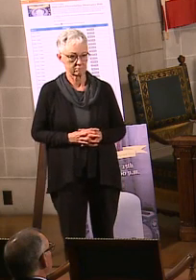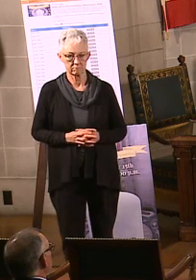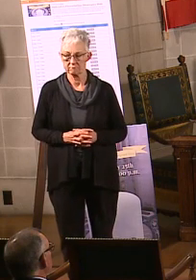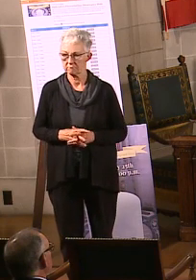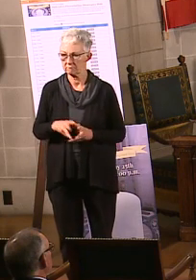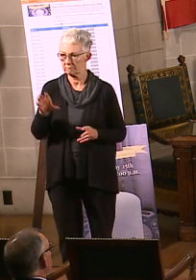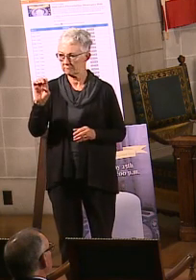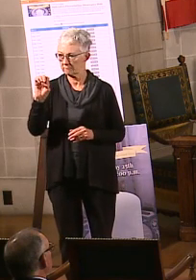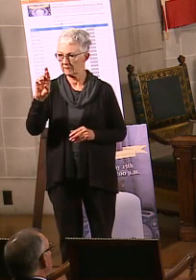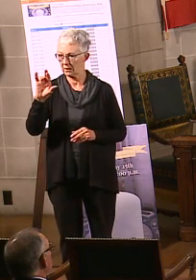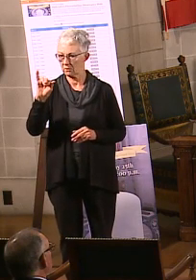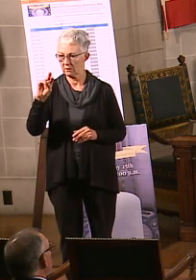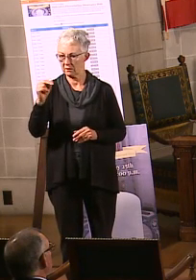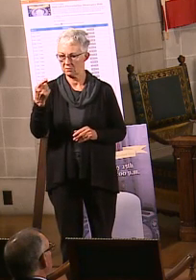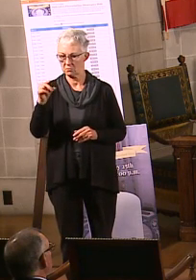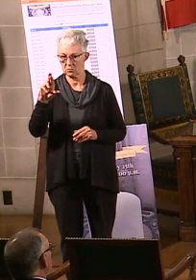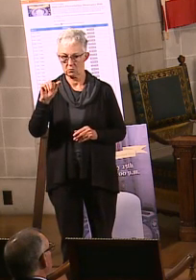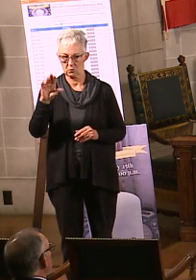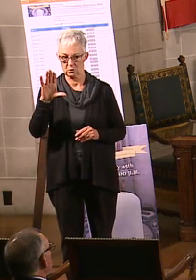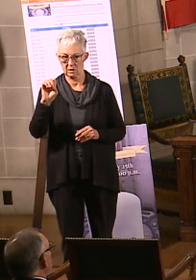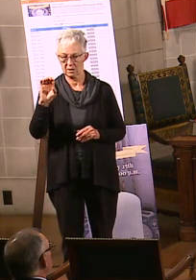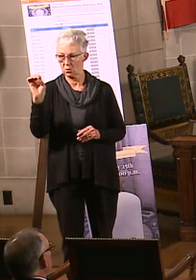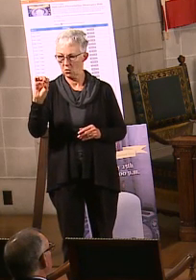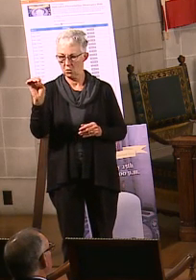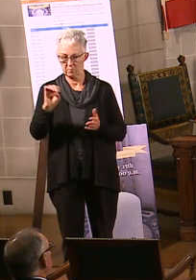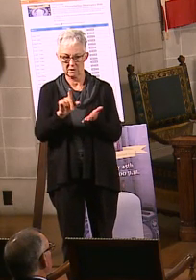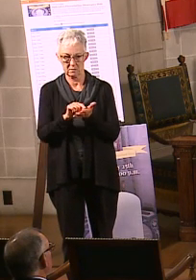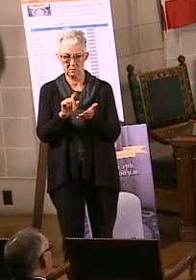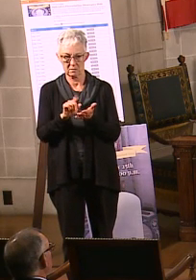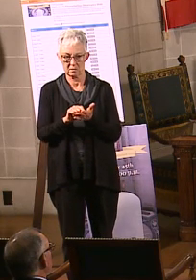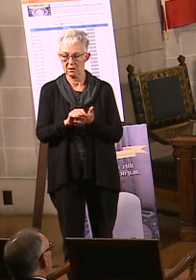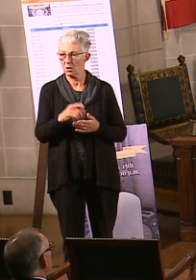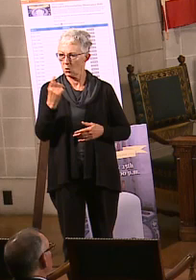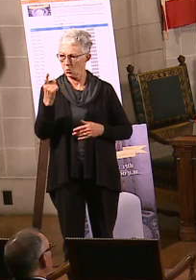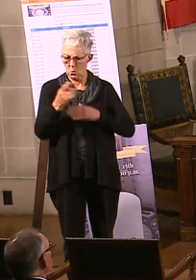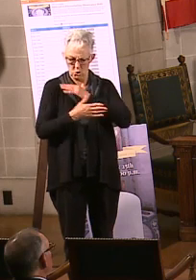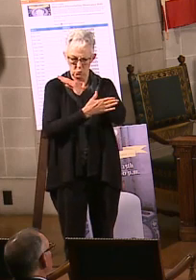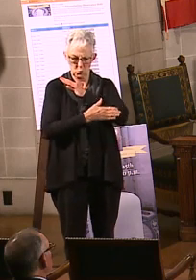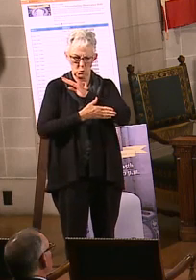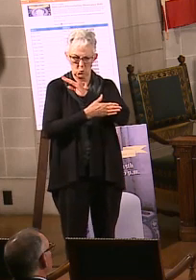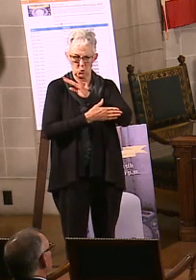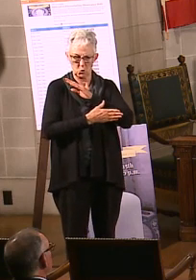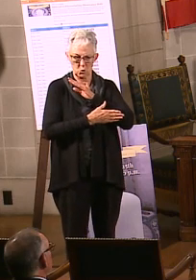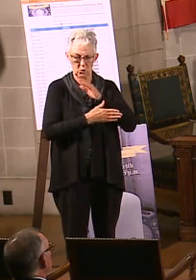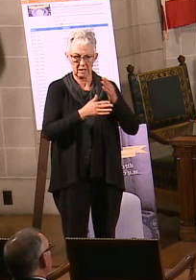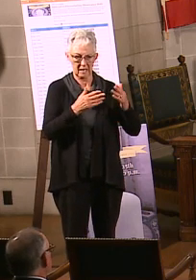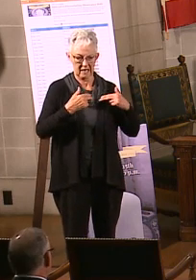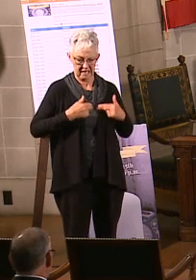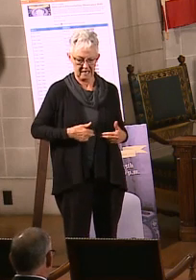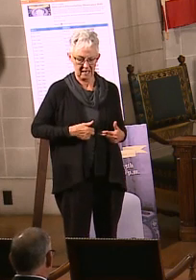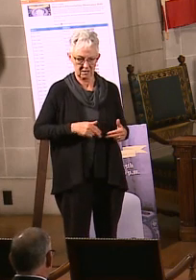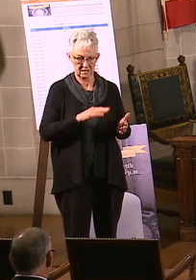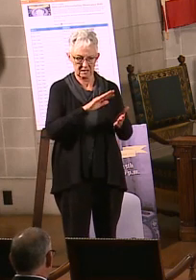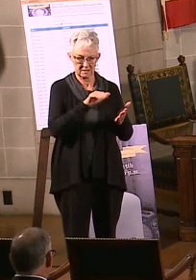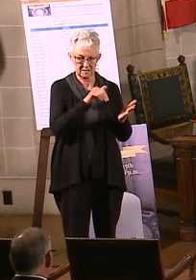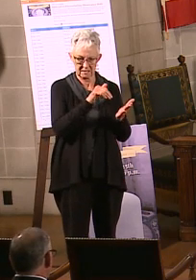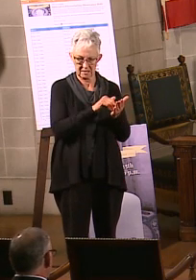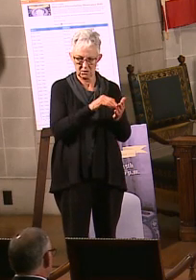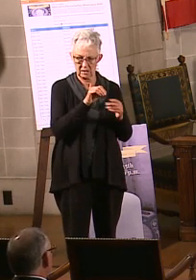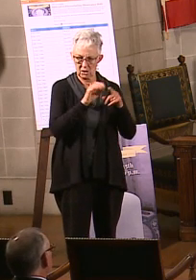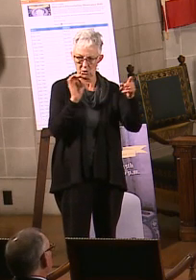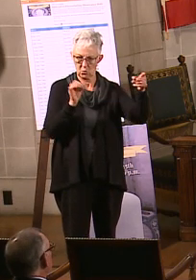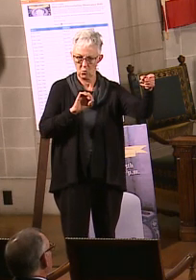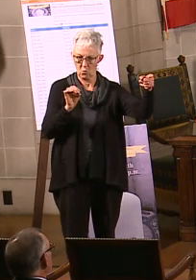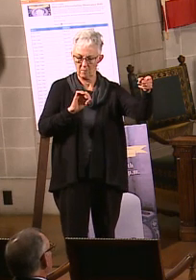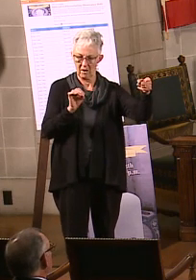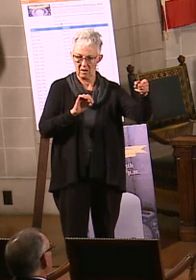Okay, Aaron Grace, Omaha World Herald. One Rural Community Health Center is asking for state backup in South Omaha. Will the state consider setting up test sites